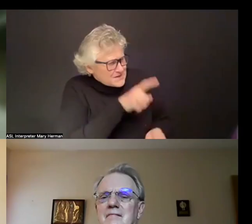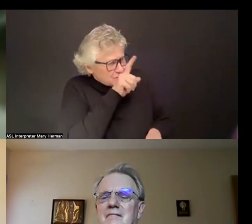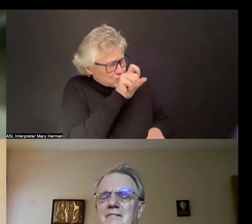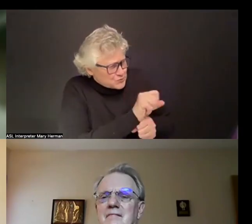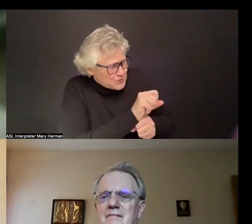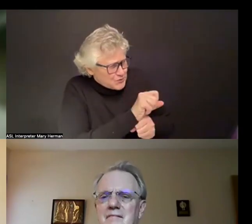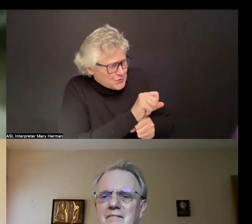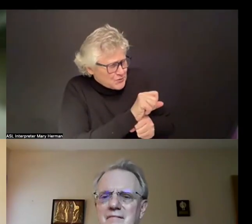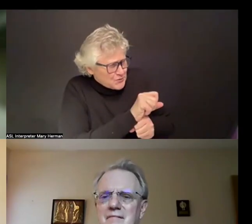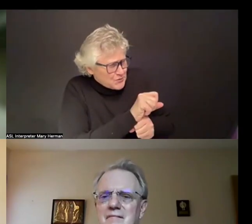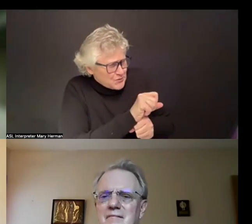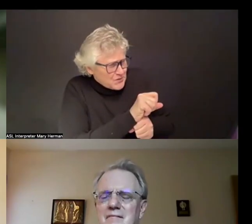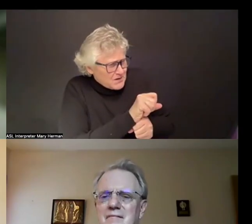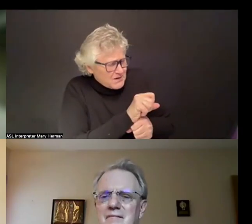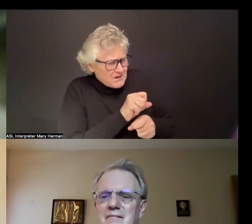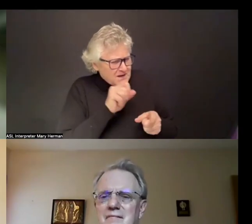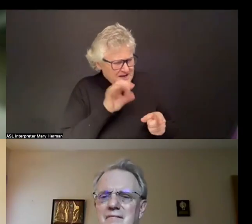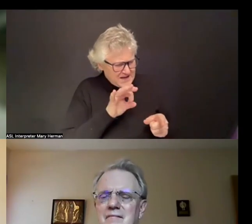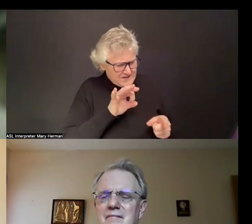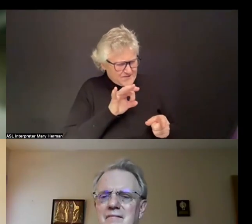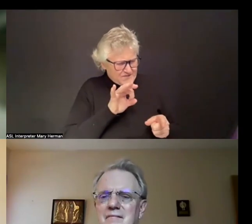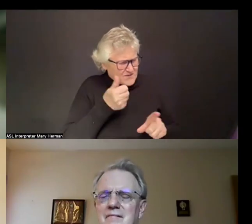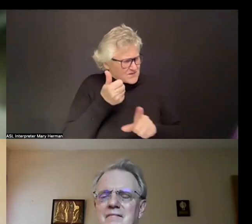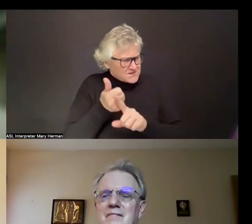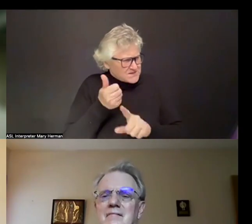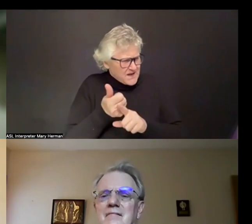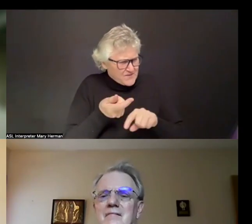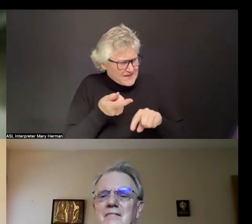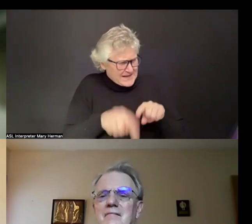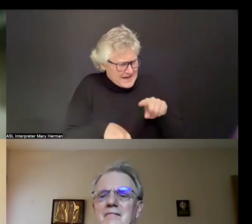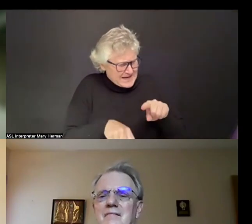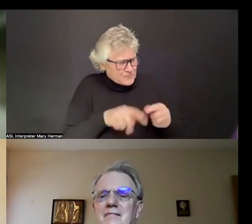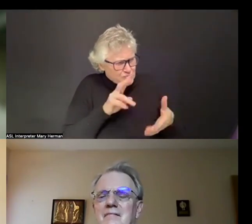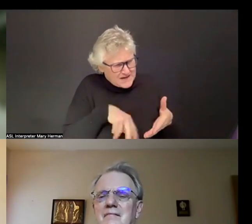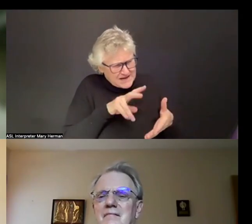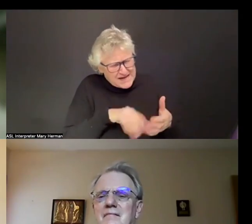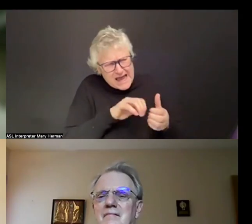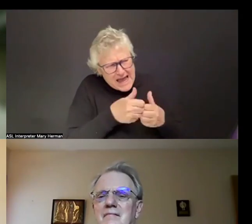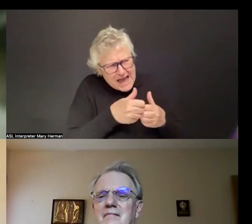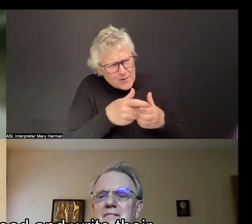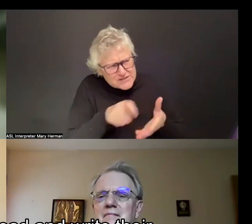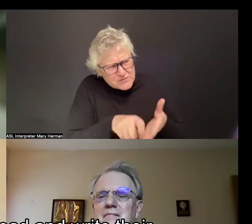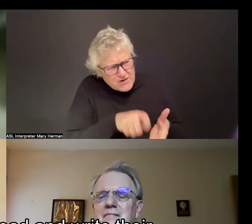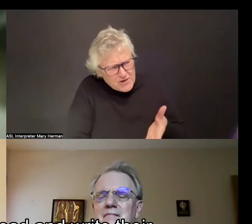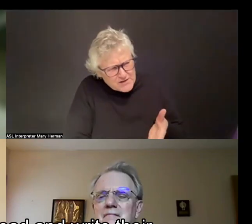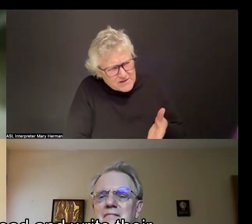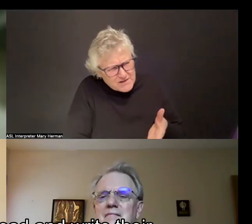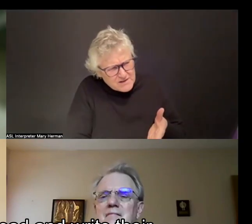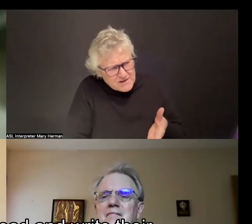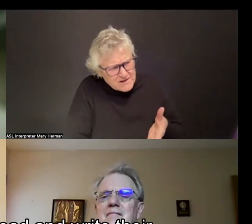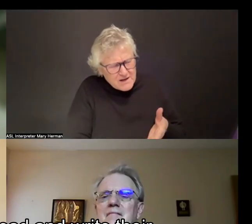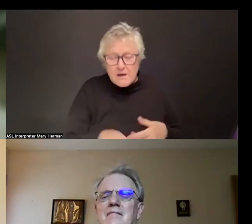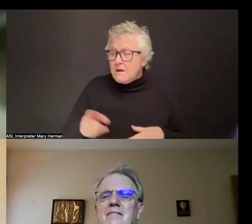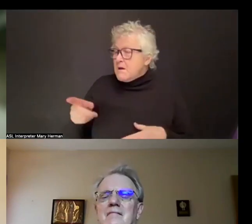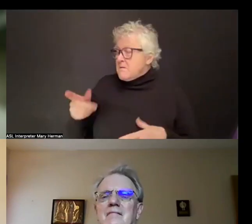illiterate? I mean, Kay said. Her foot kept jiggling. It was maddening. She wrote it later. People learn to read and write their